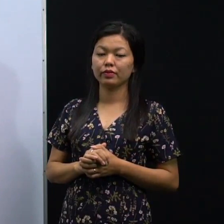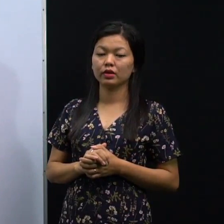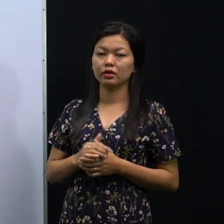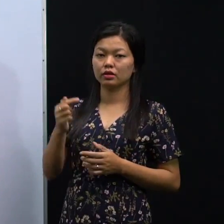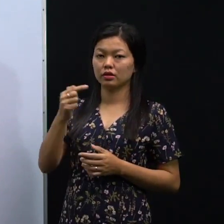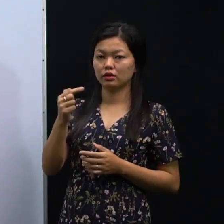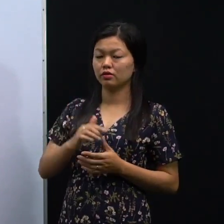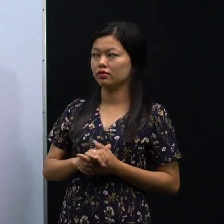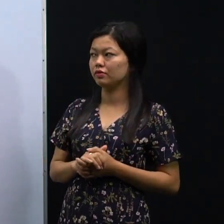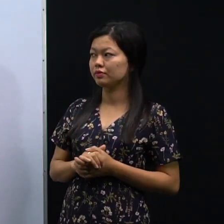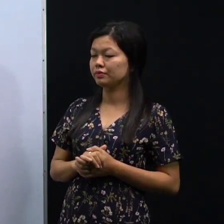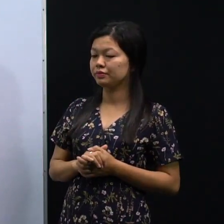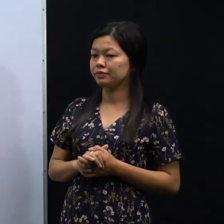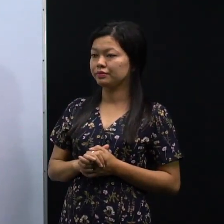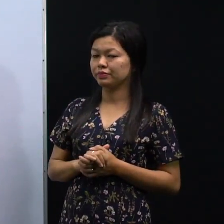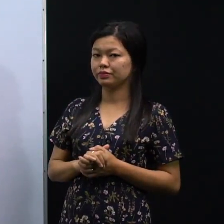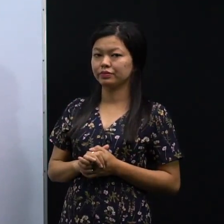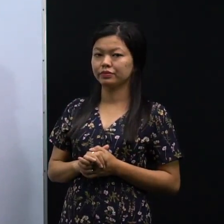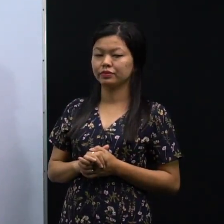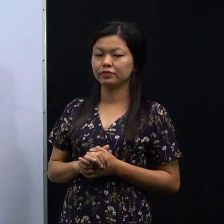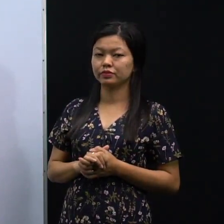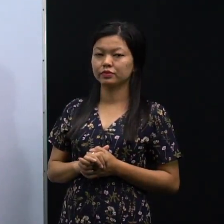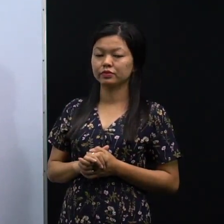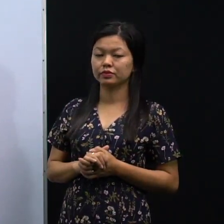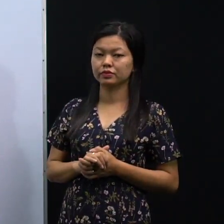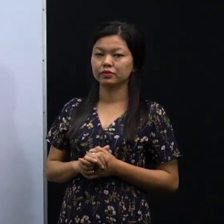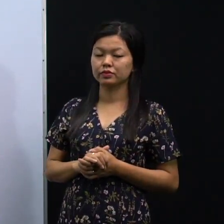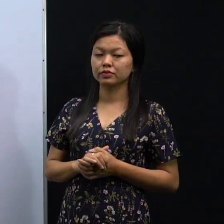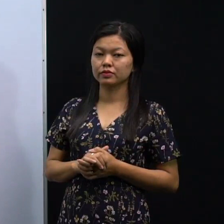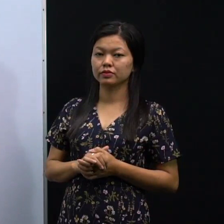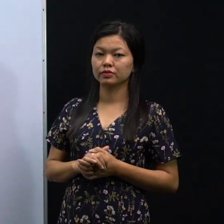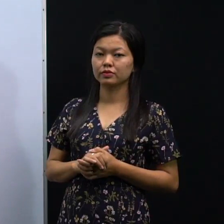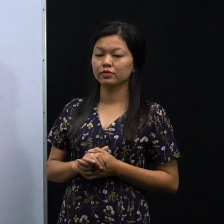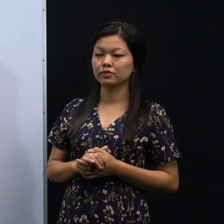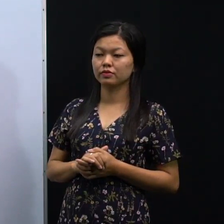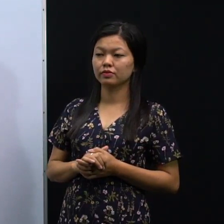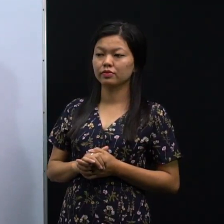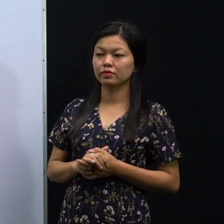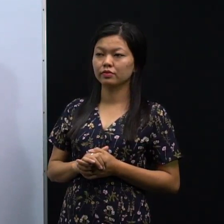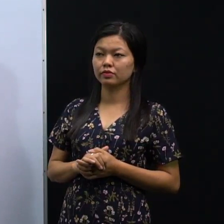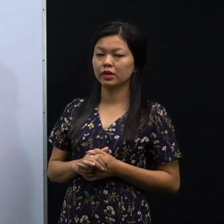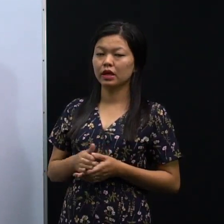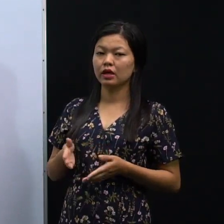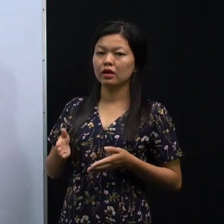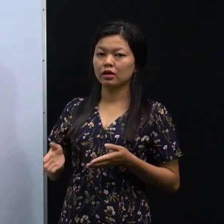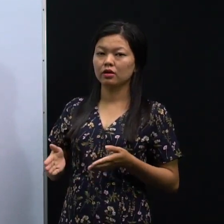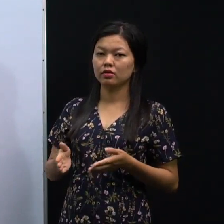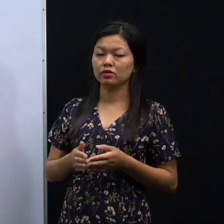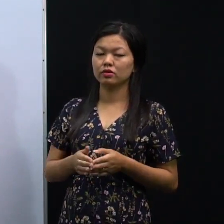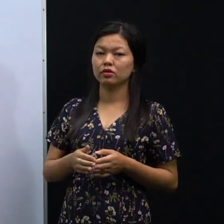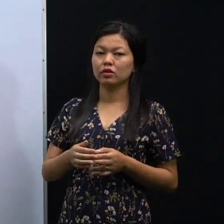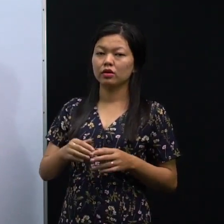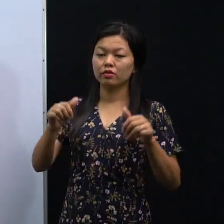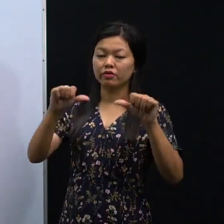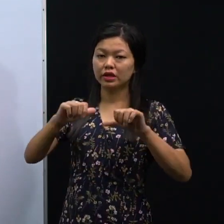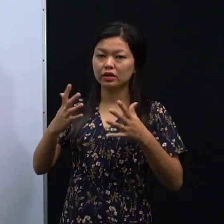the negative one, right? The electrons. So now here one of the failure, okay? One of the